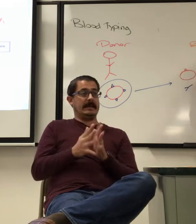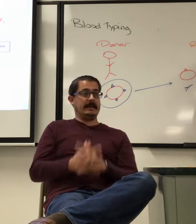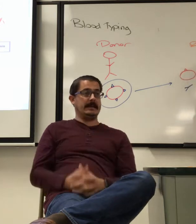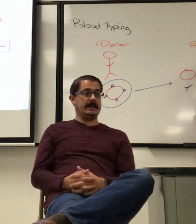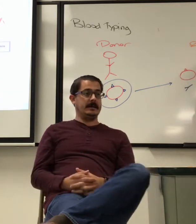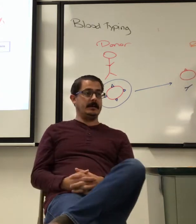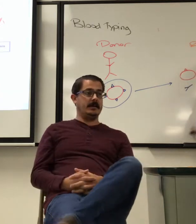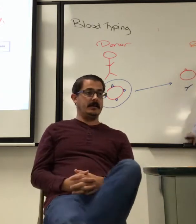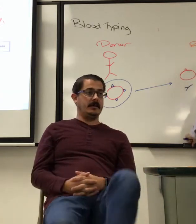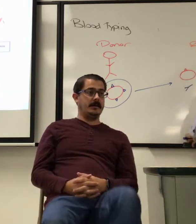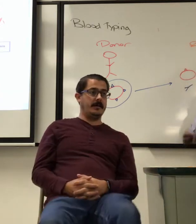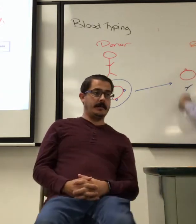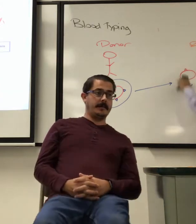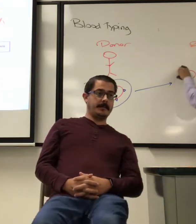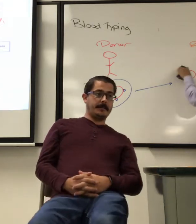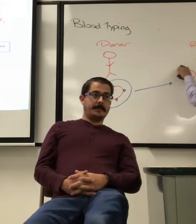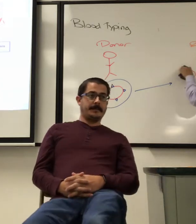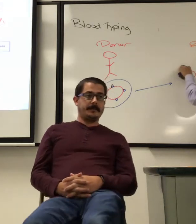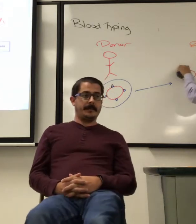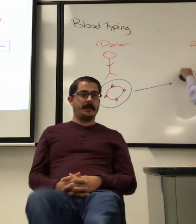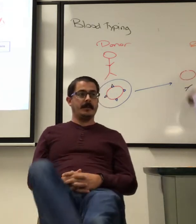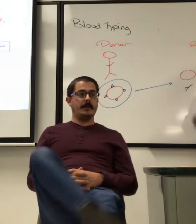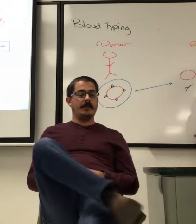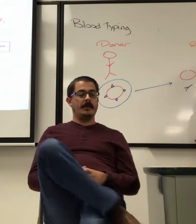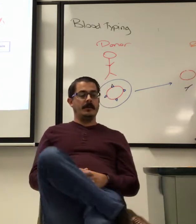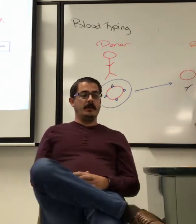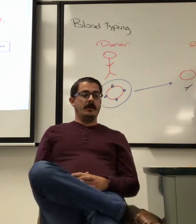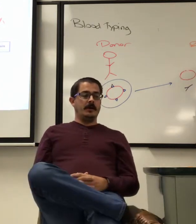this different blood type, let me use the same color,